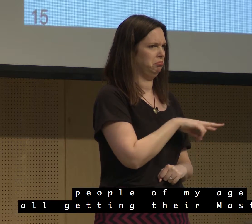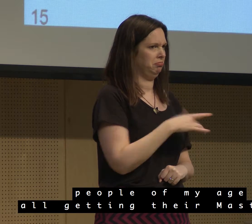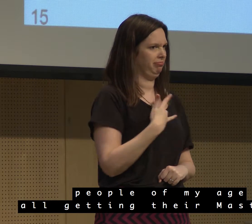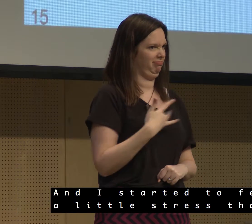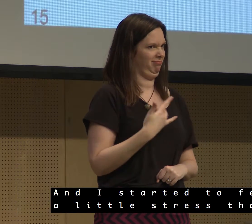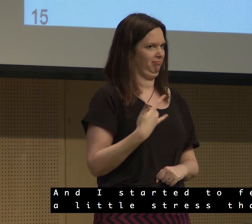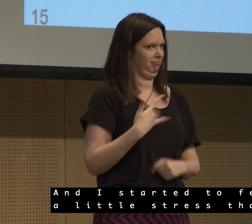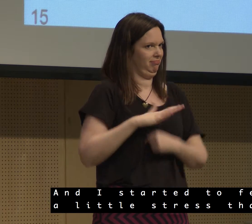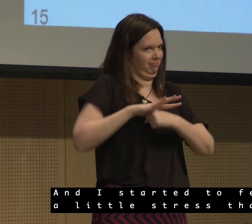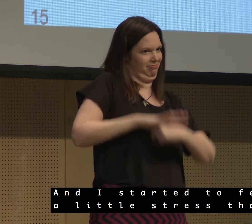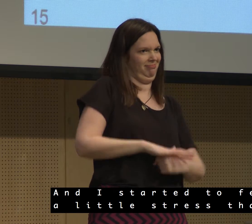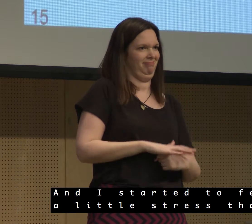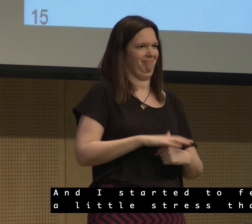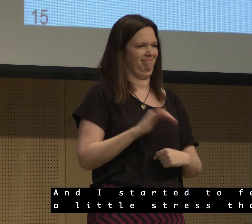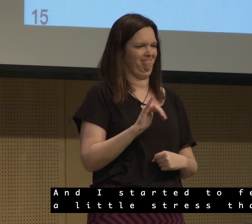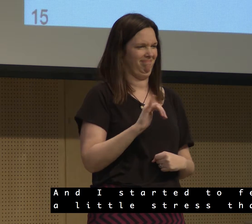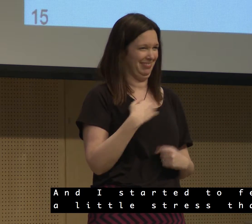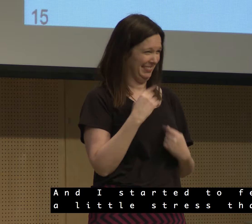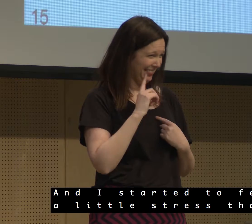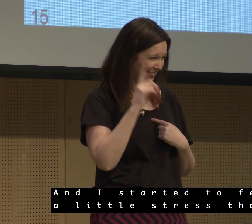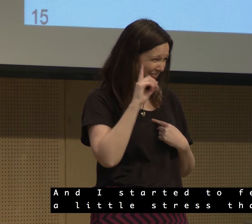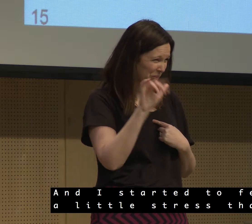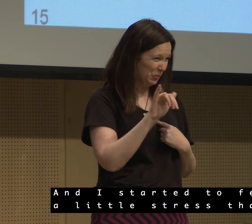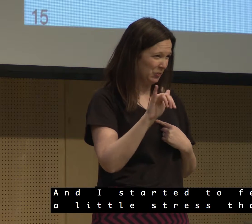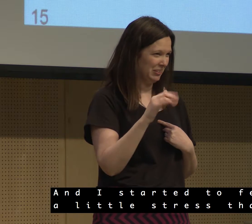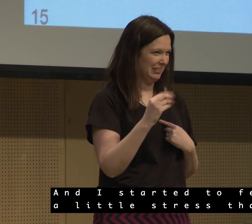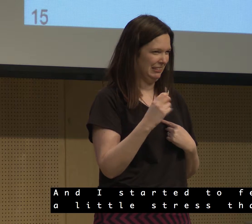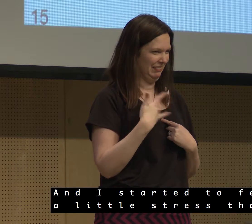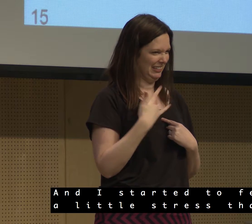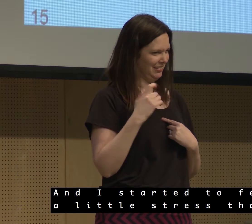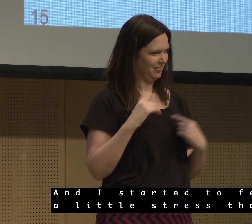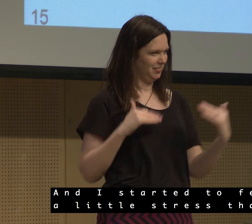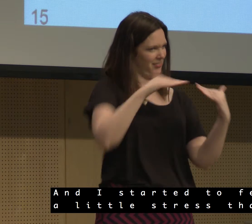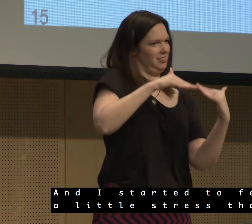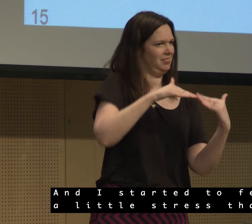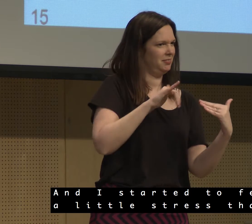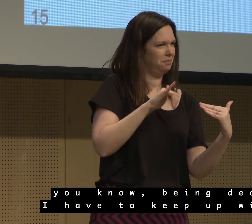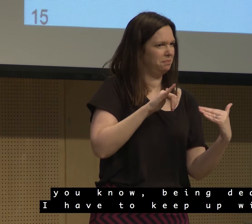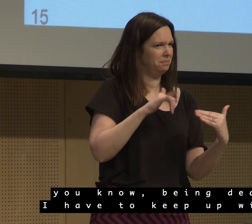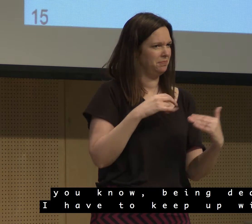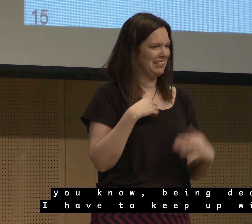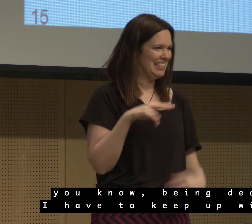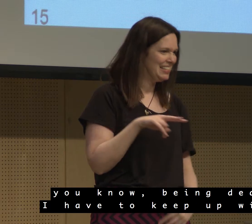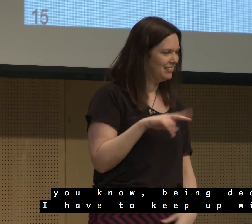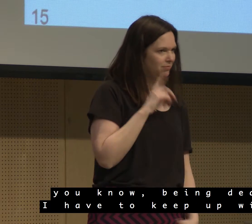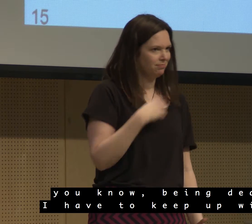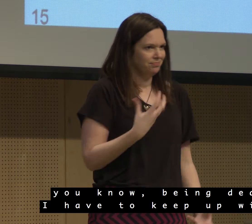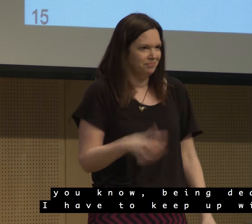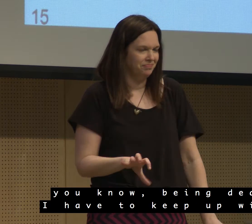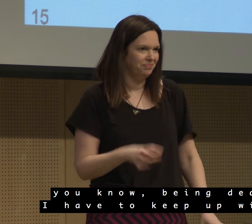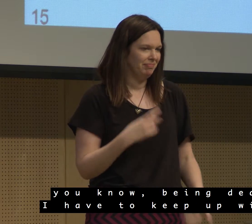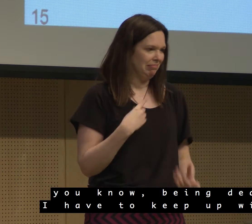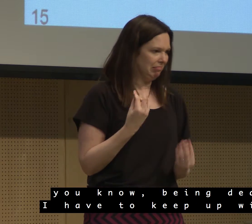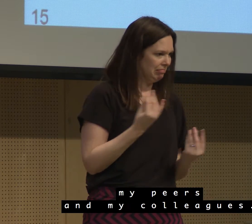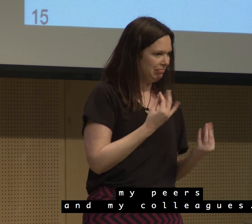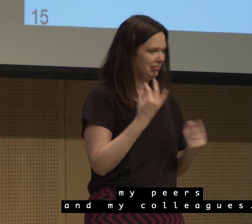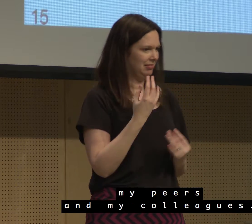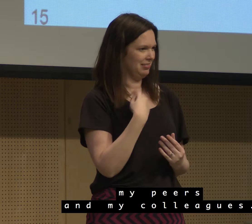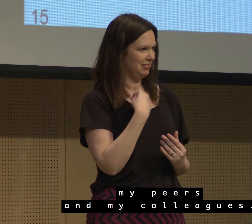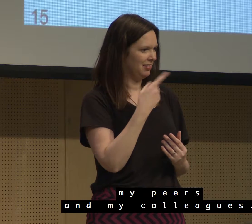masters. And I started to feel a little stressed that, you know, being deaf, I have to keep up with my peers and my